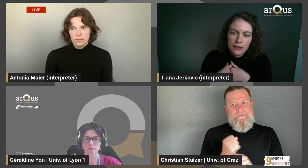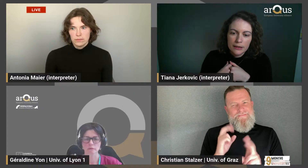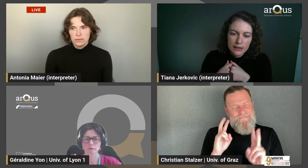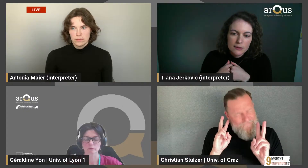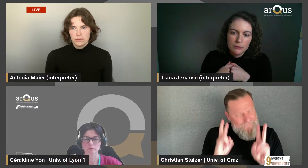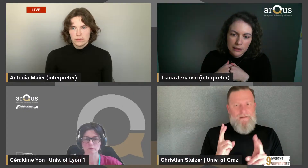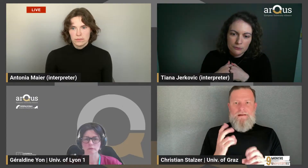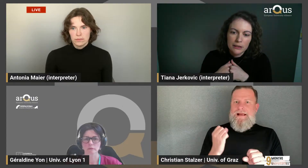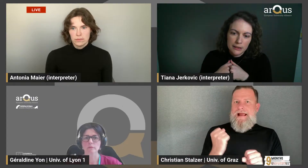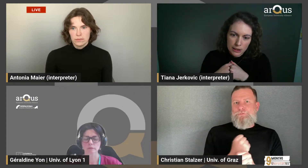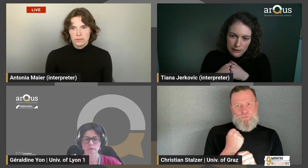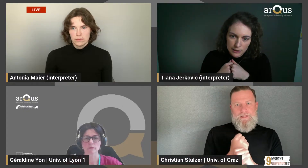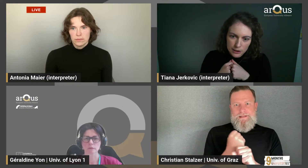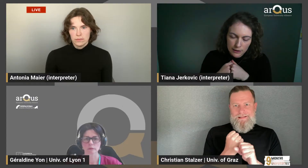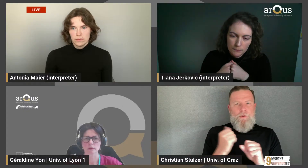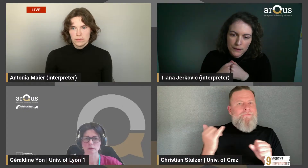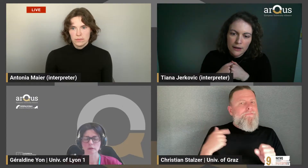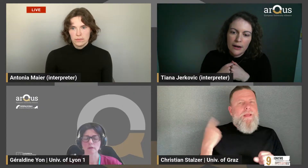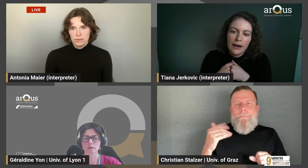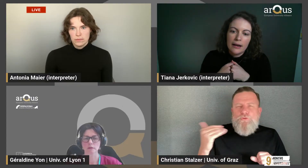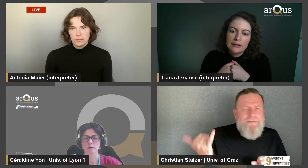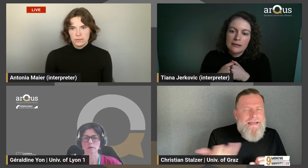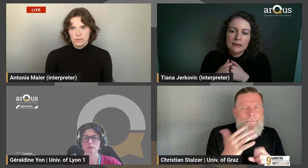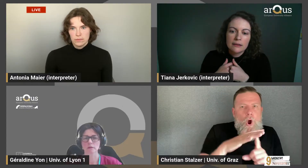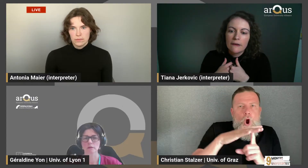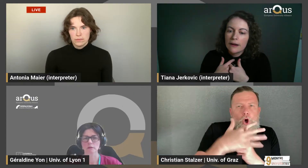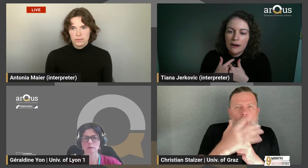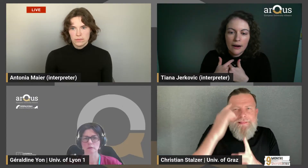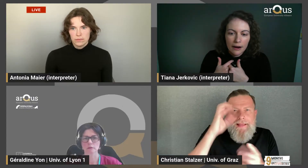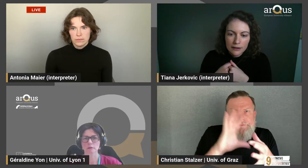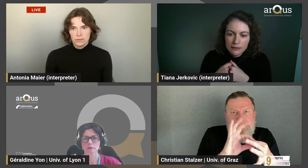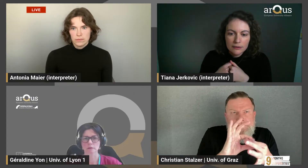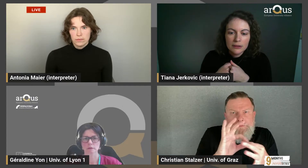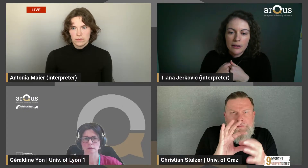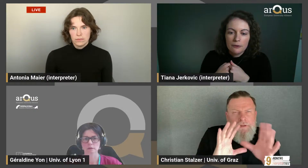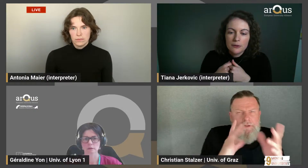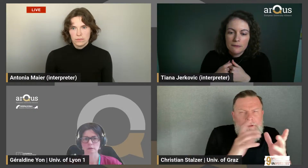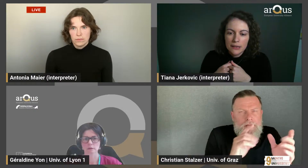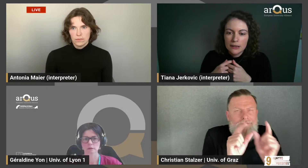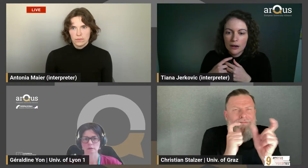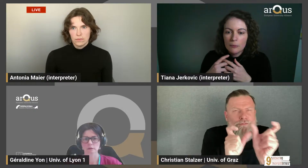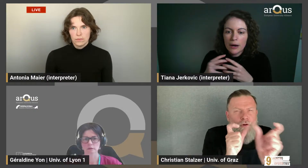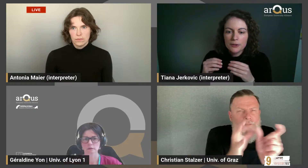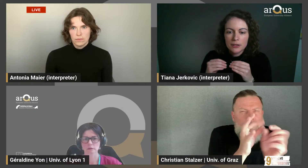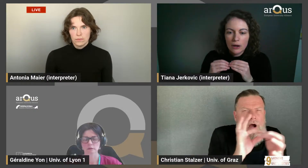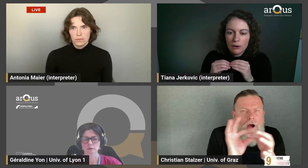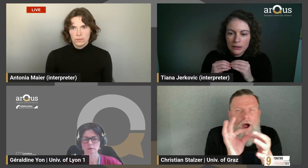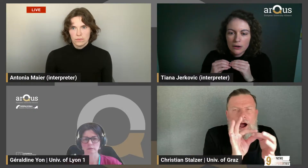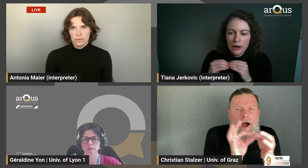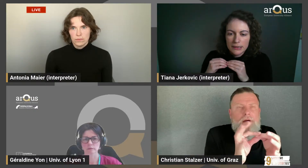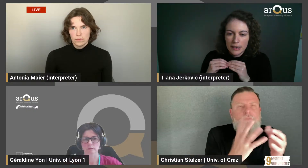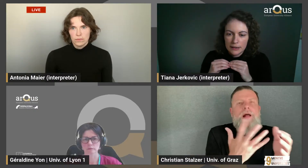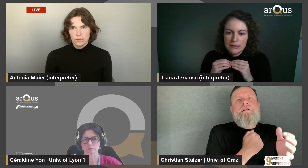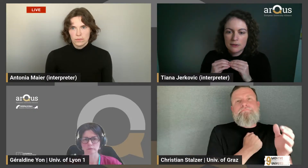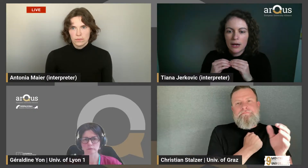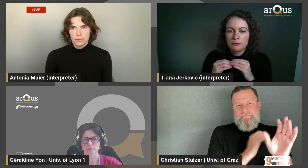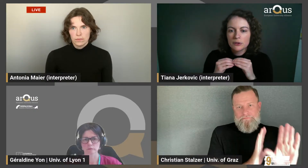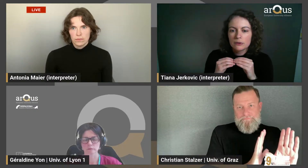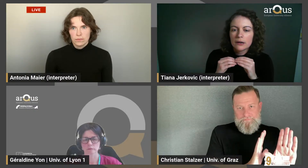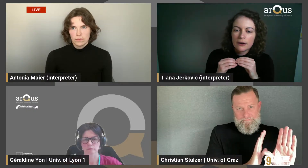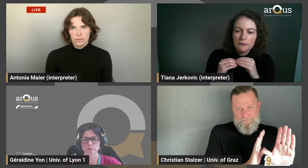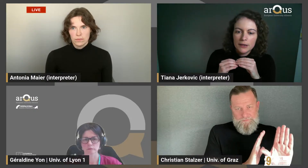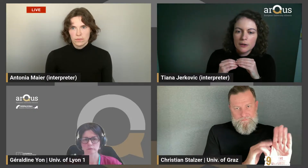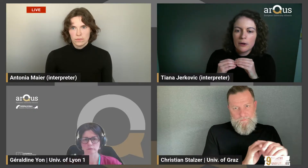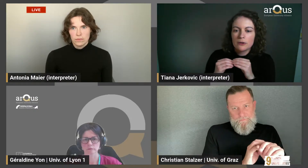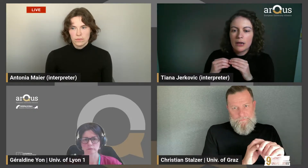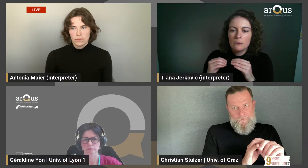lip reading is really, really challenging, and you have to think about all the context. You have